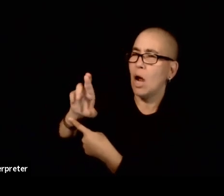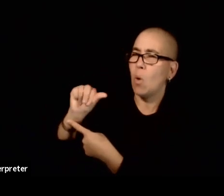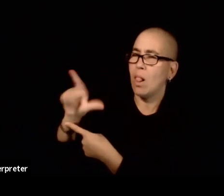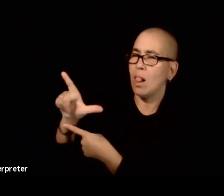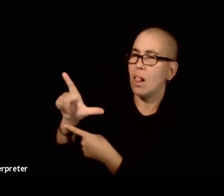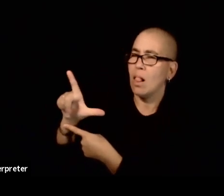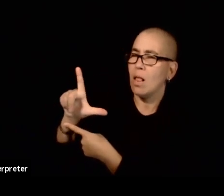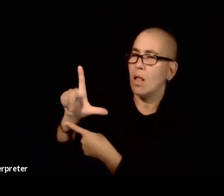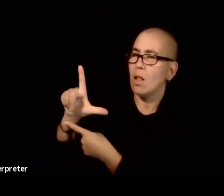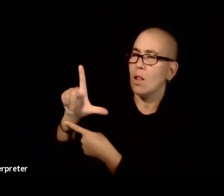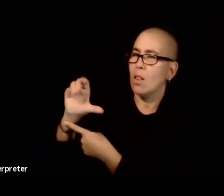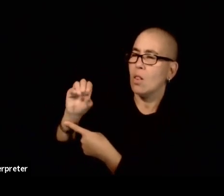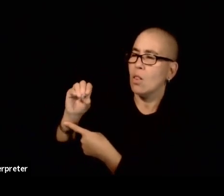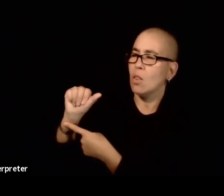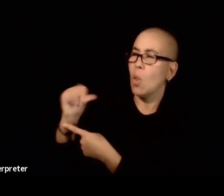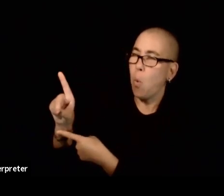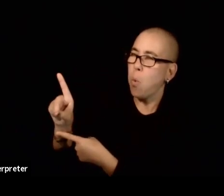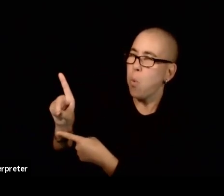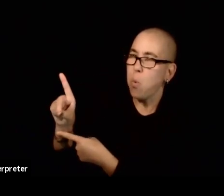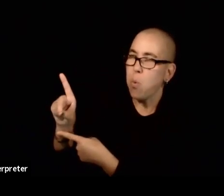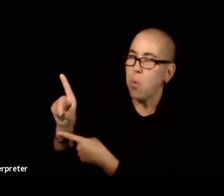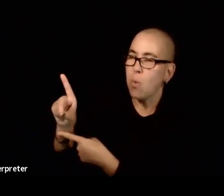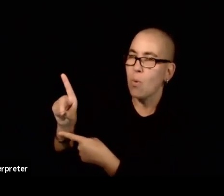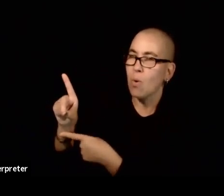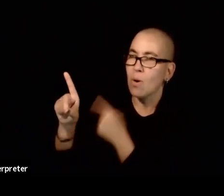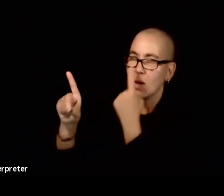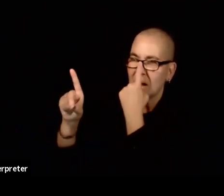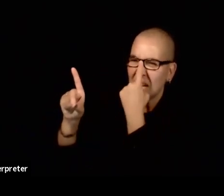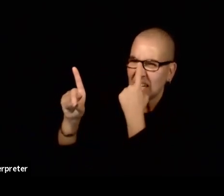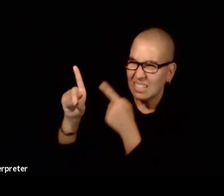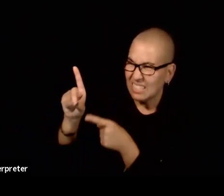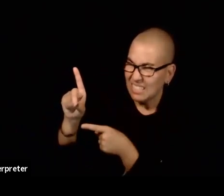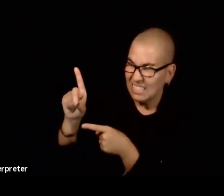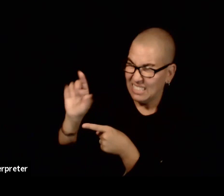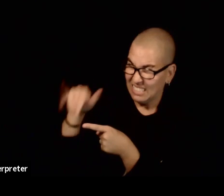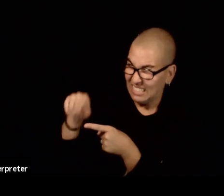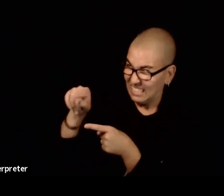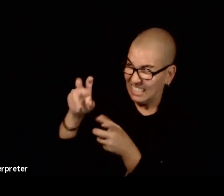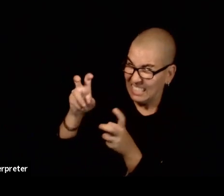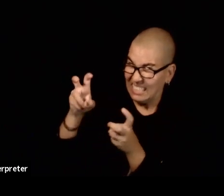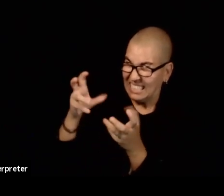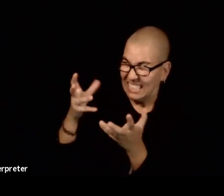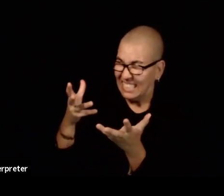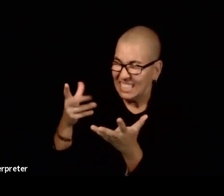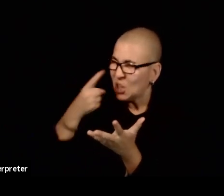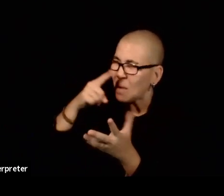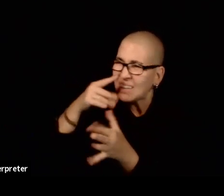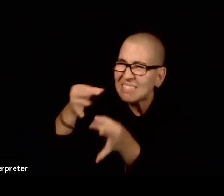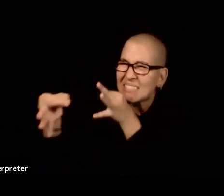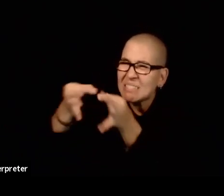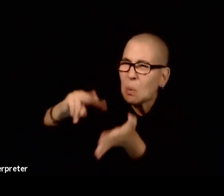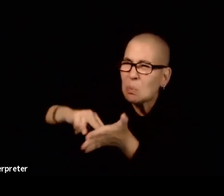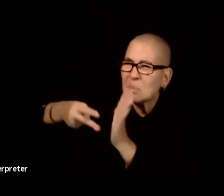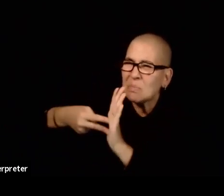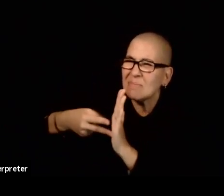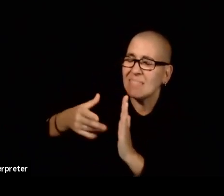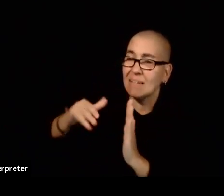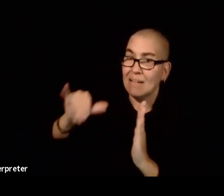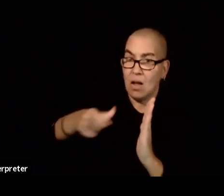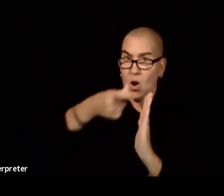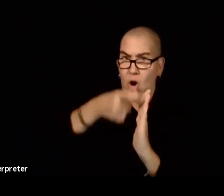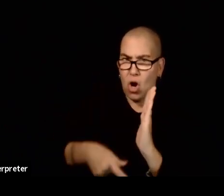Chris could speak to that, or Commissioner Malcolm. I mean, that sort of undermines our entire premise for